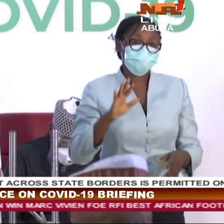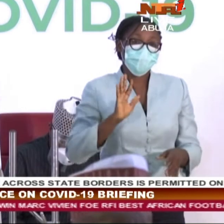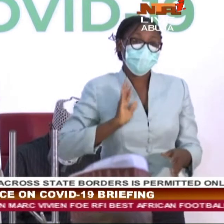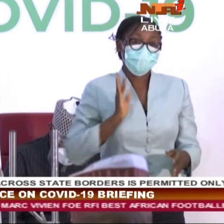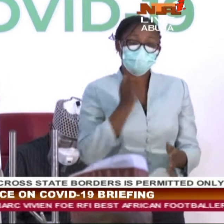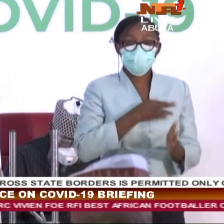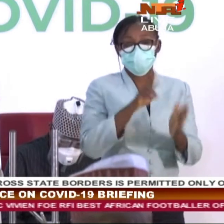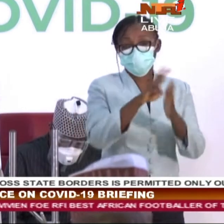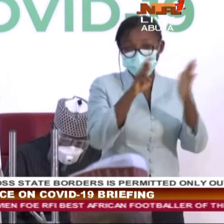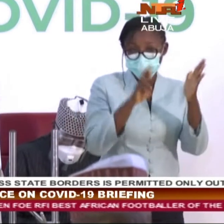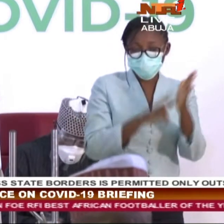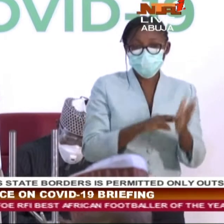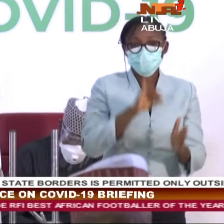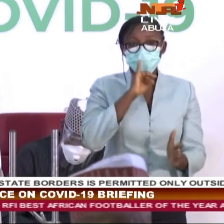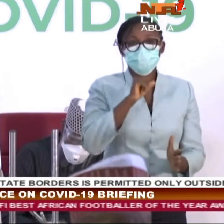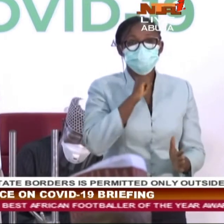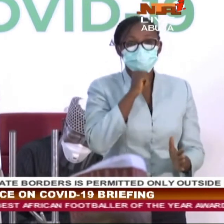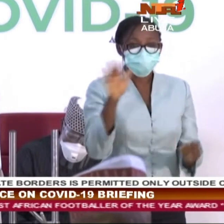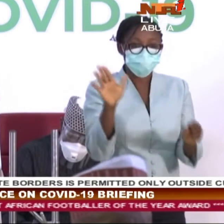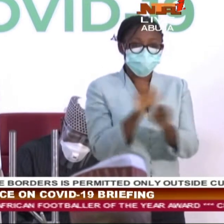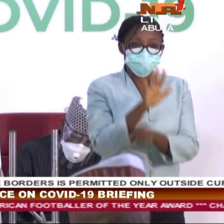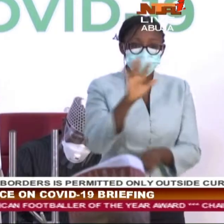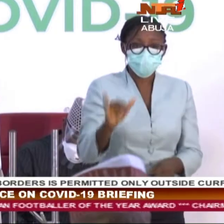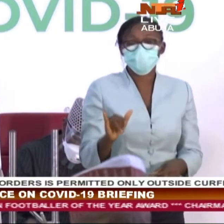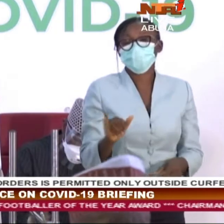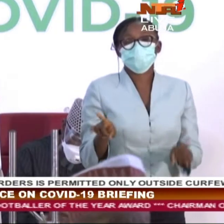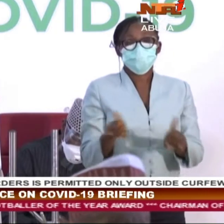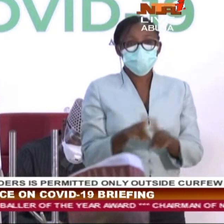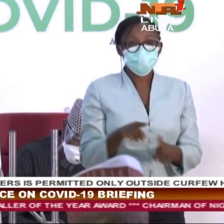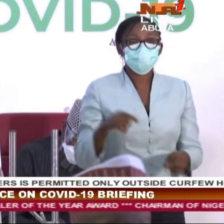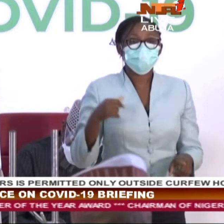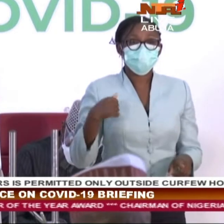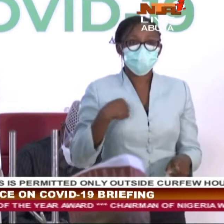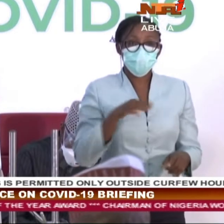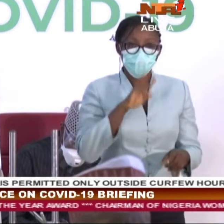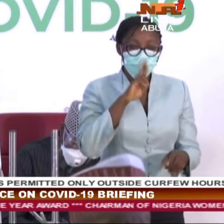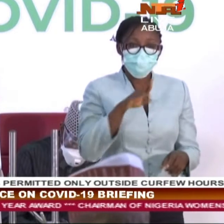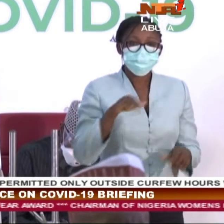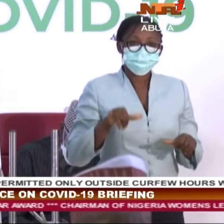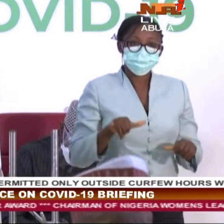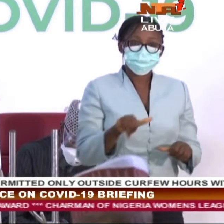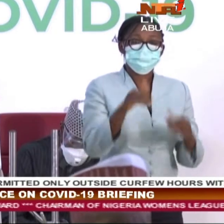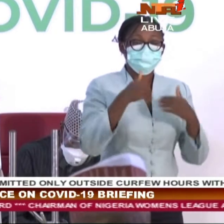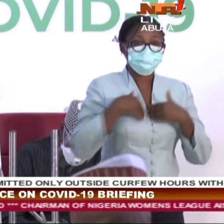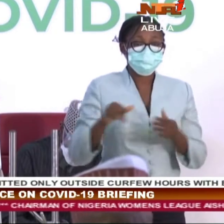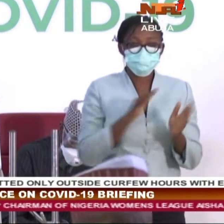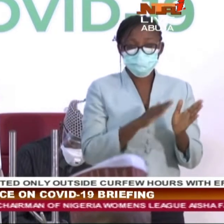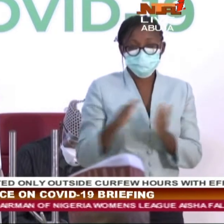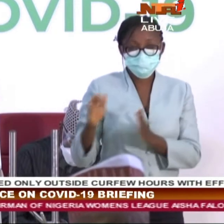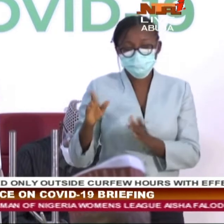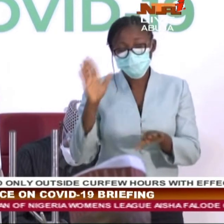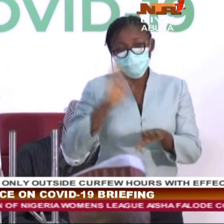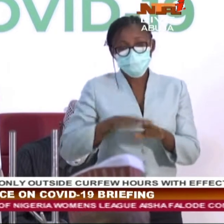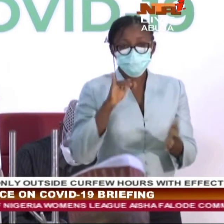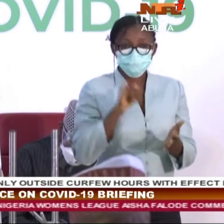is not high. So we're still having a raging pandemic.